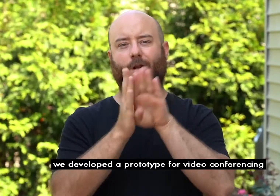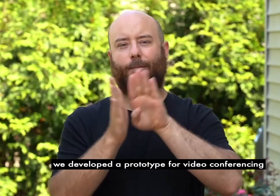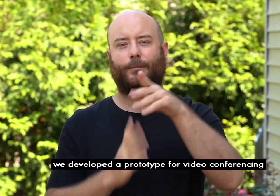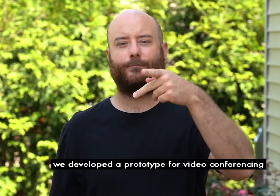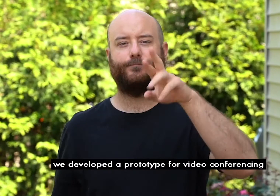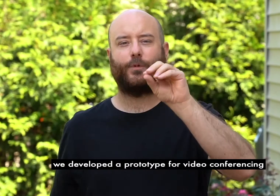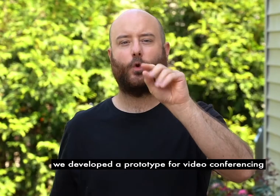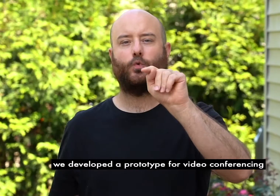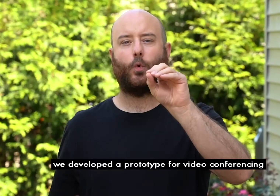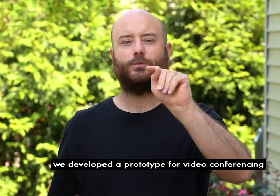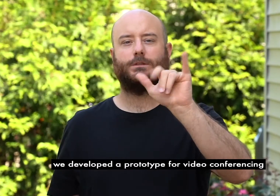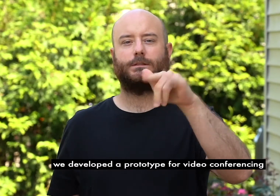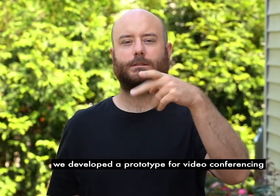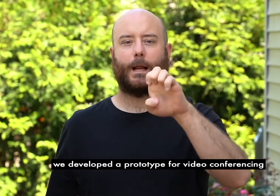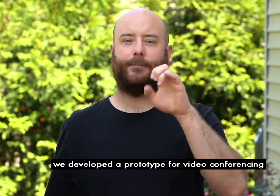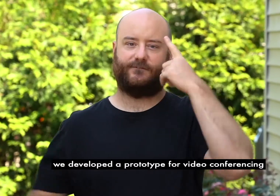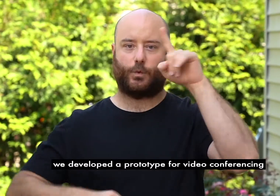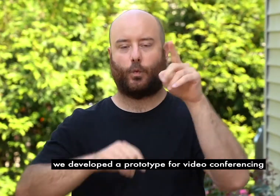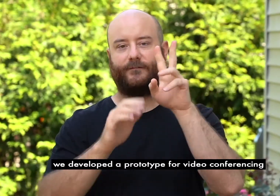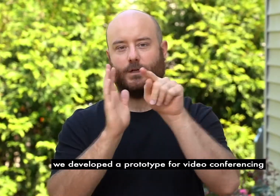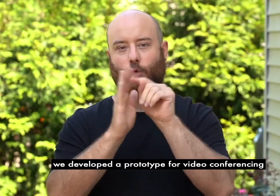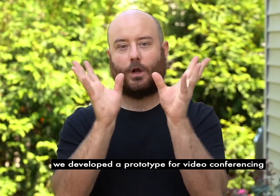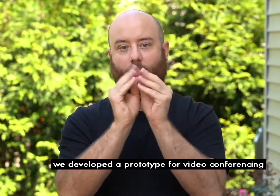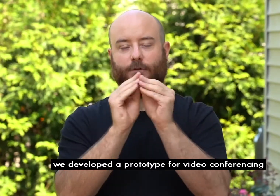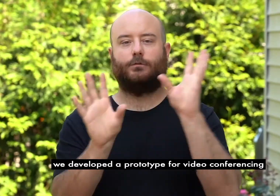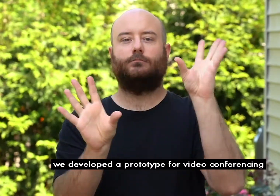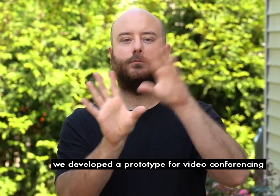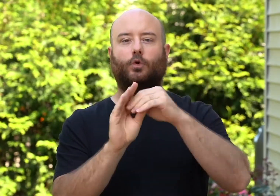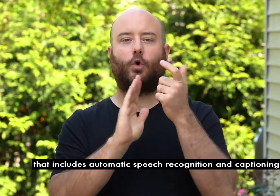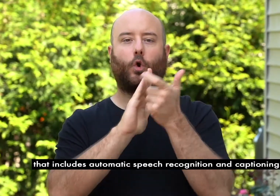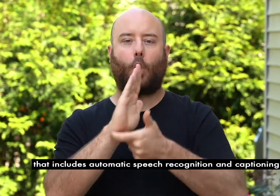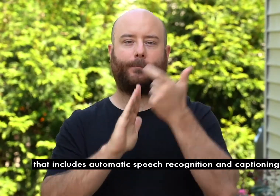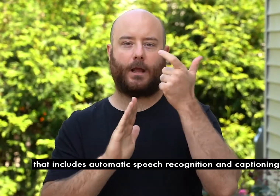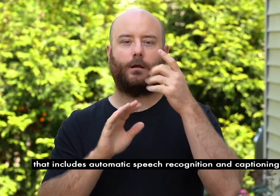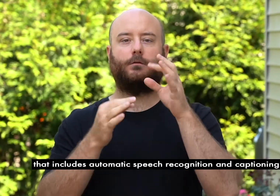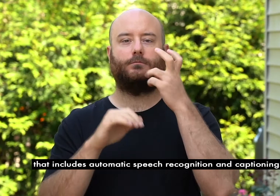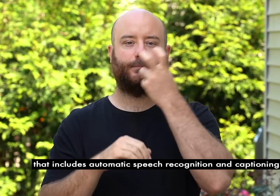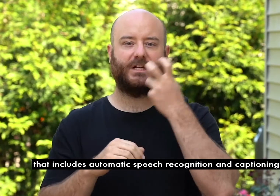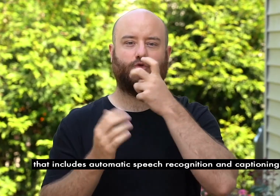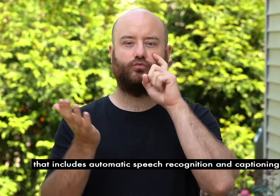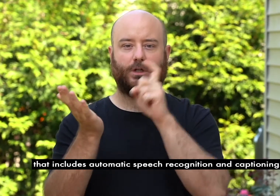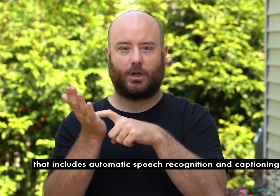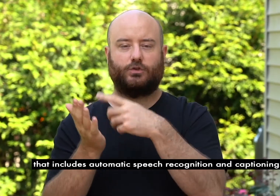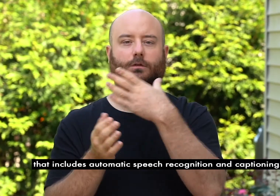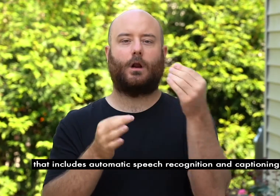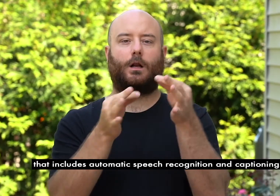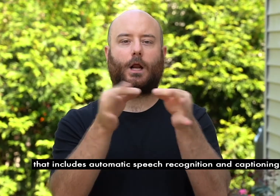developed a prototype for video conferencing that includes automatic speech recognition and